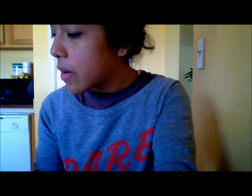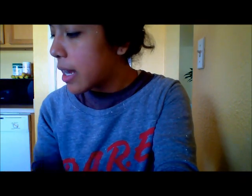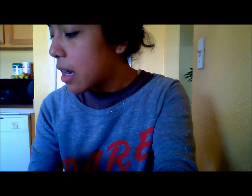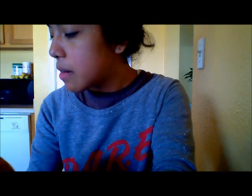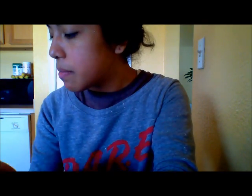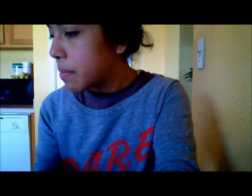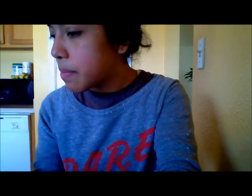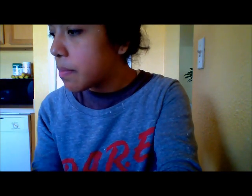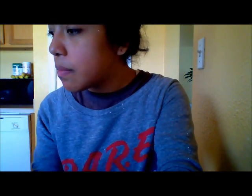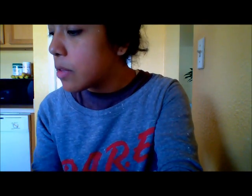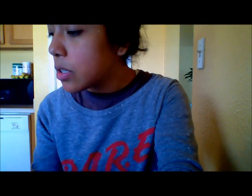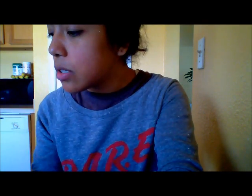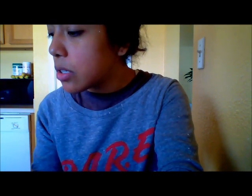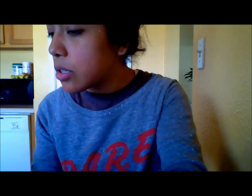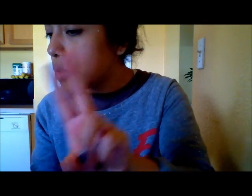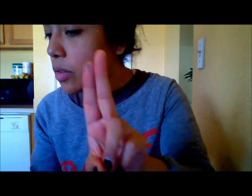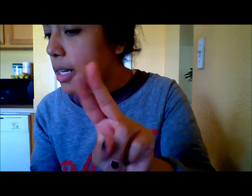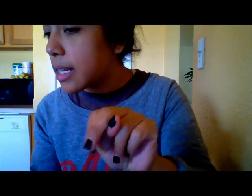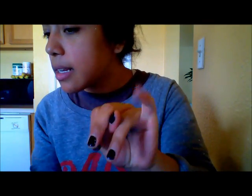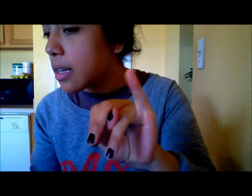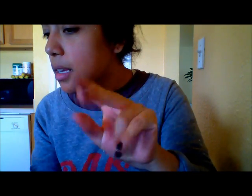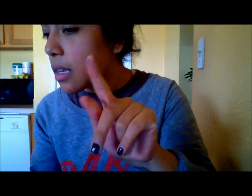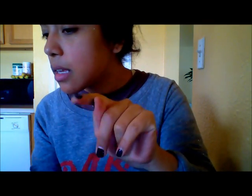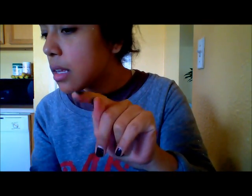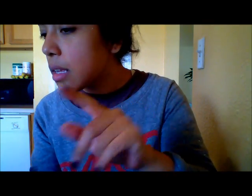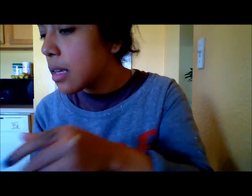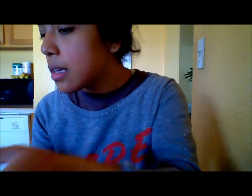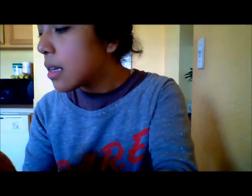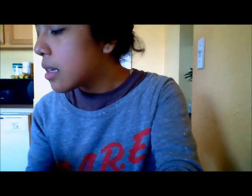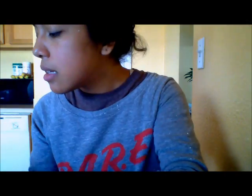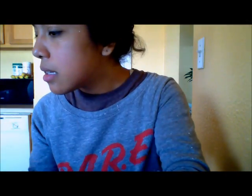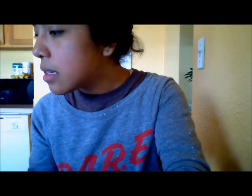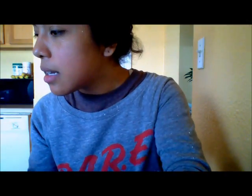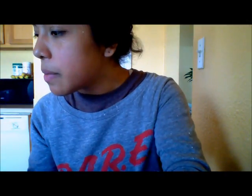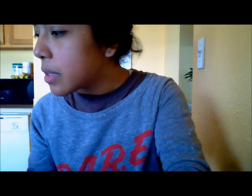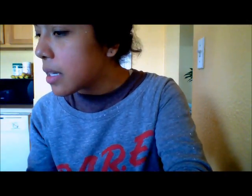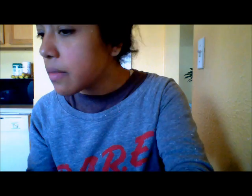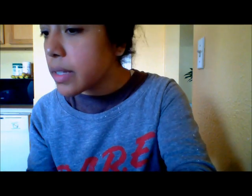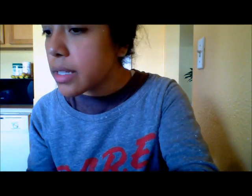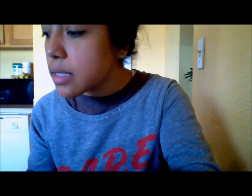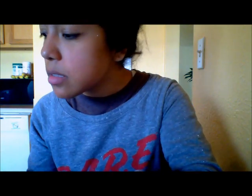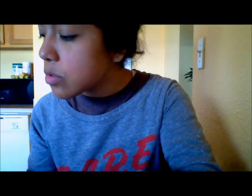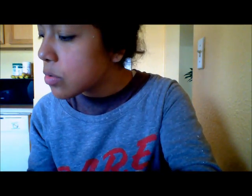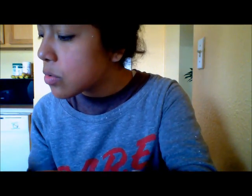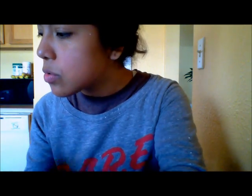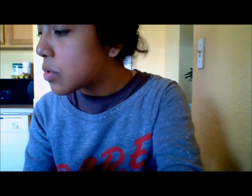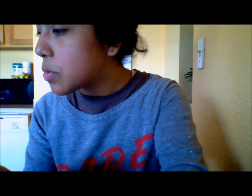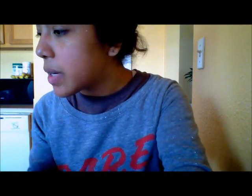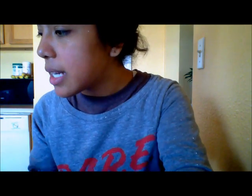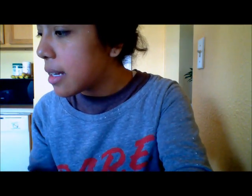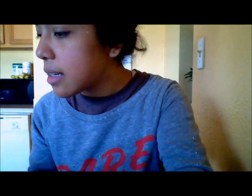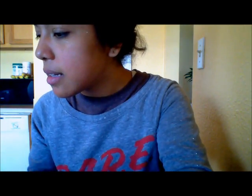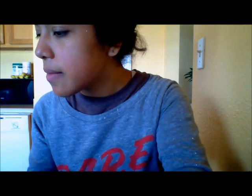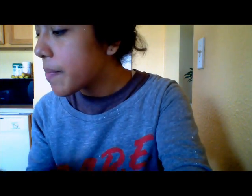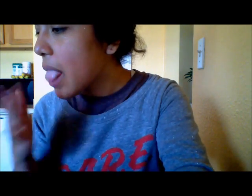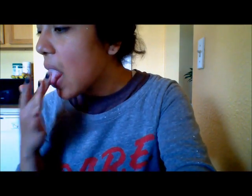going on unit, I believe it's 20.